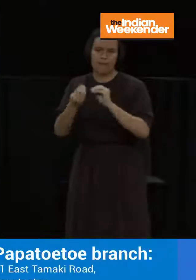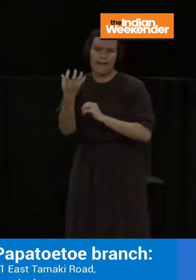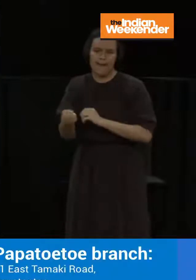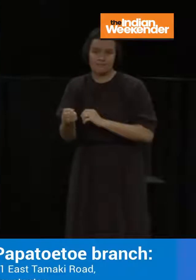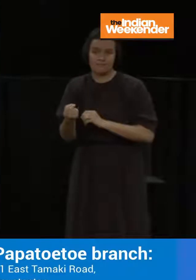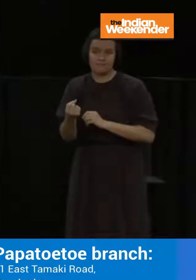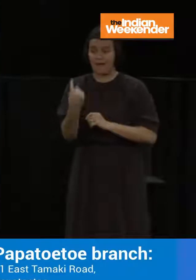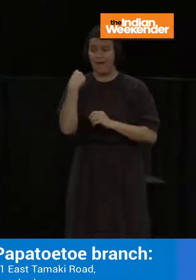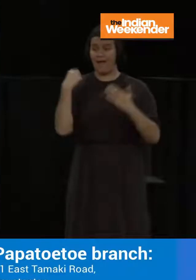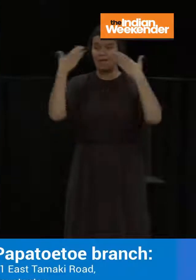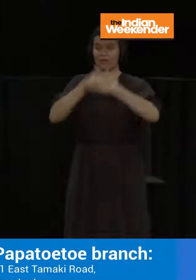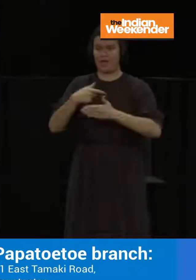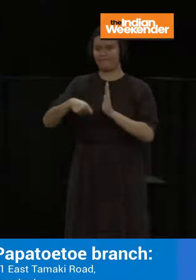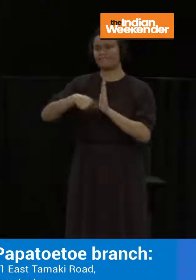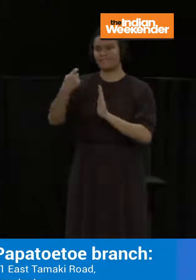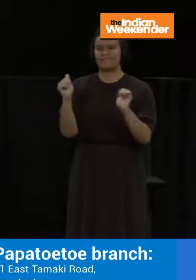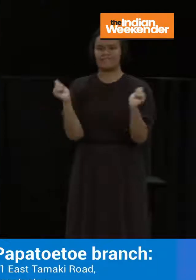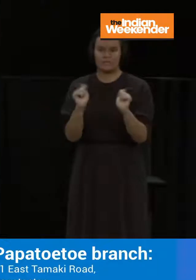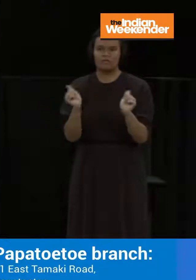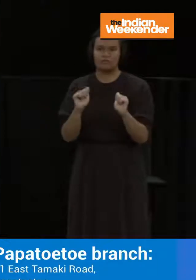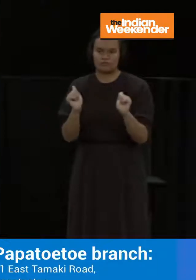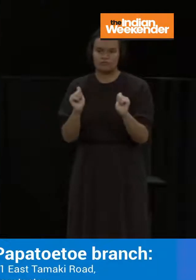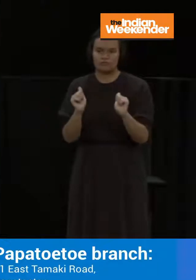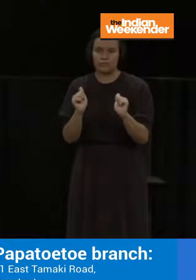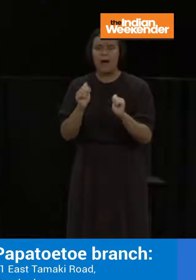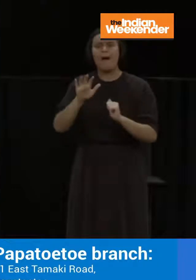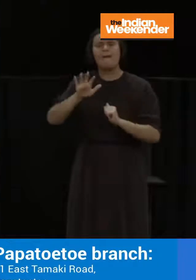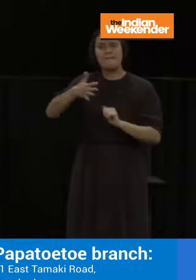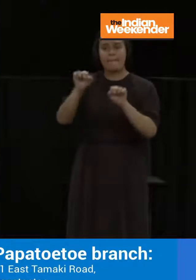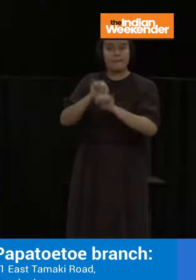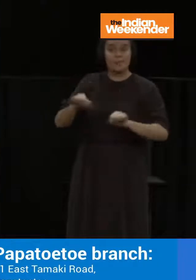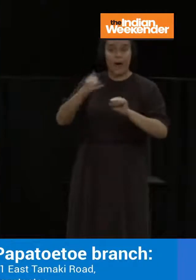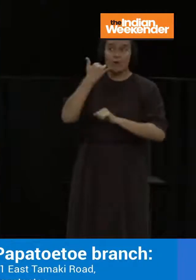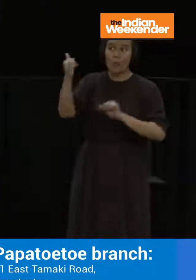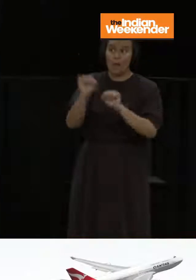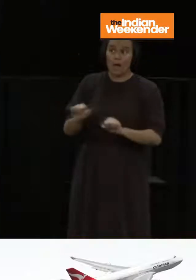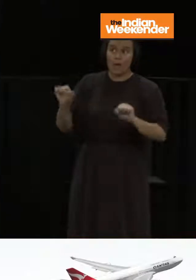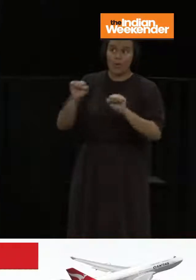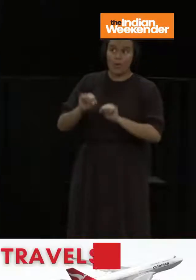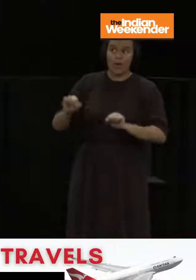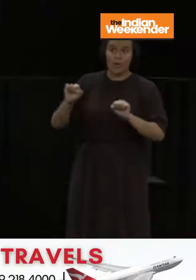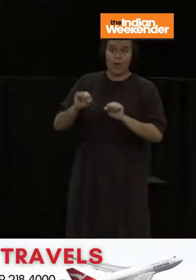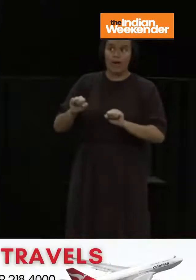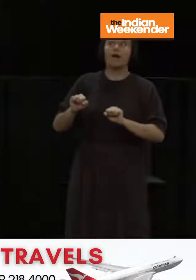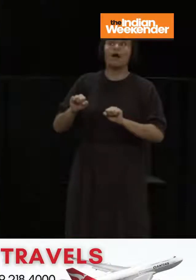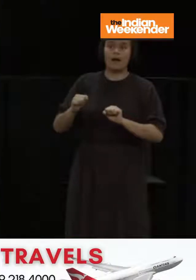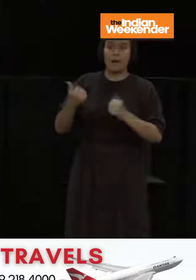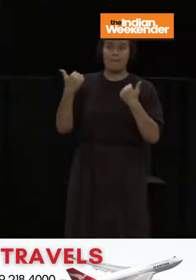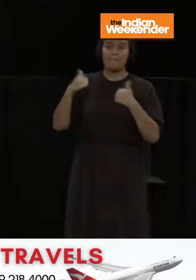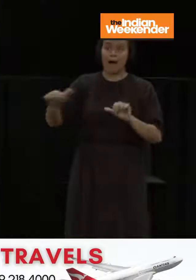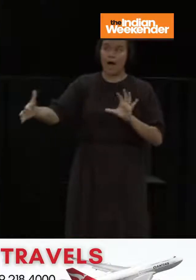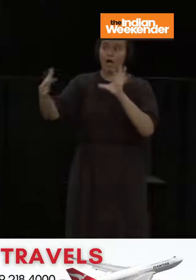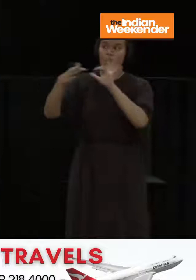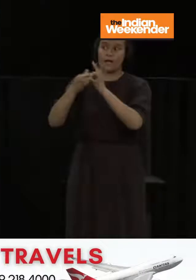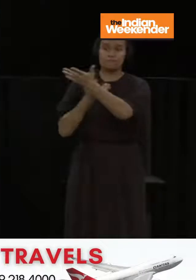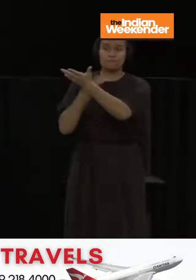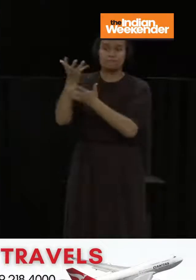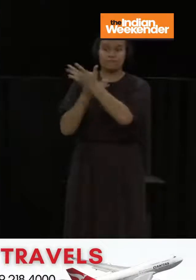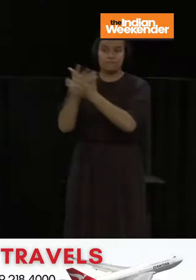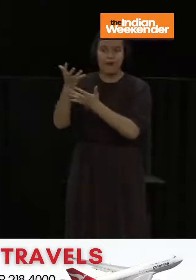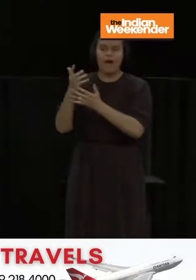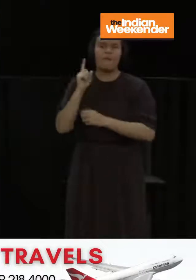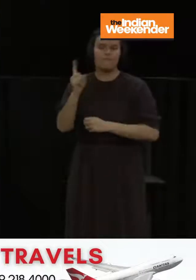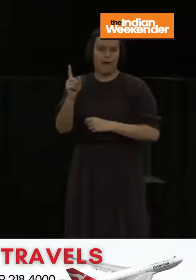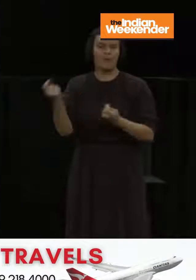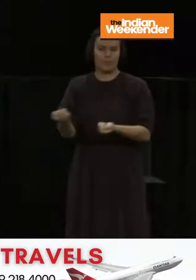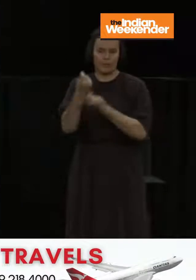resolved last night. So that 0800, people might have to wait a little bit, but they should be able to get through, and they should be able to get their answers through that 0800 number. And